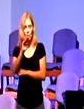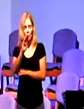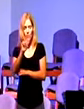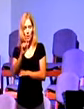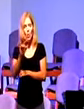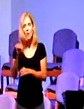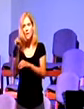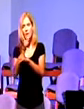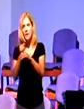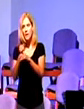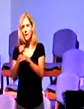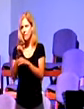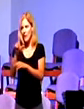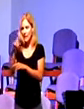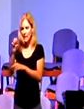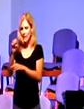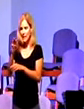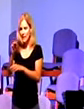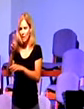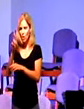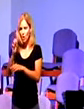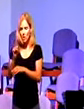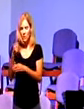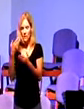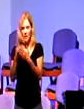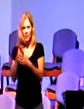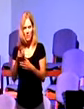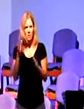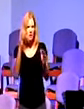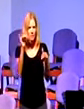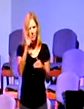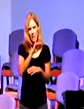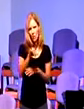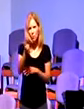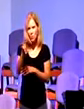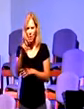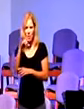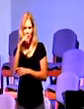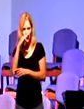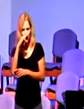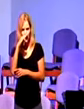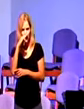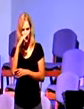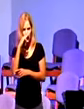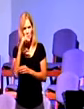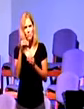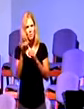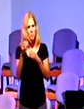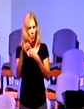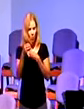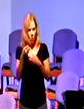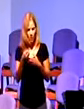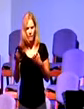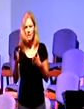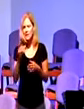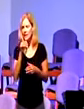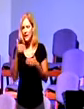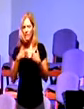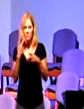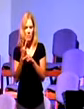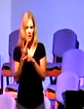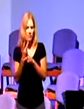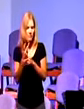known as the Island of Lemurs. And when we got there, we were expecting about 100 kids, most of whom were orphans and lacked proper care